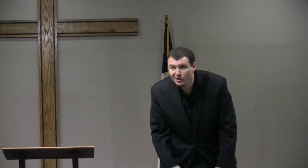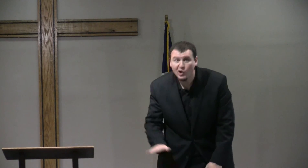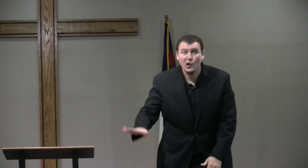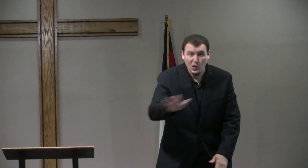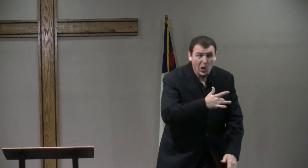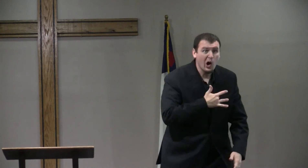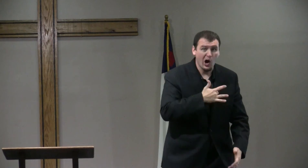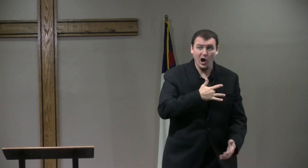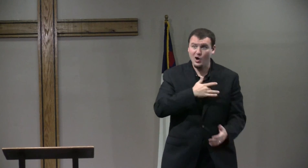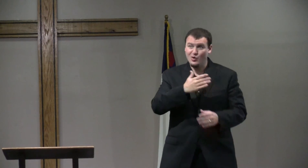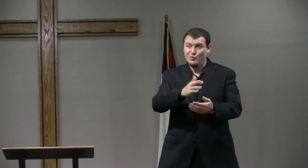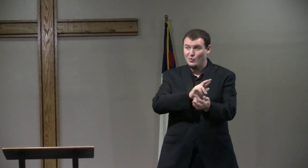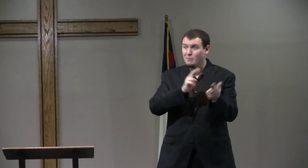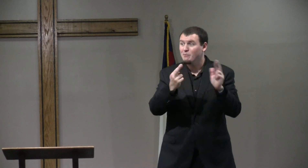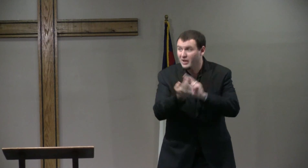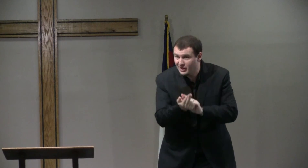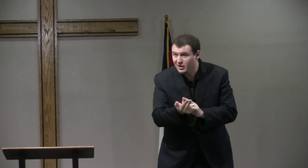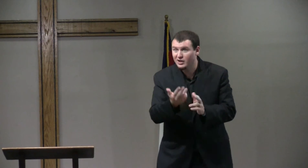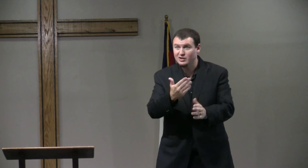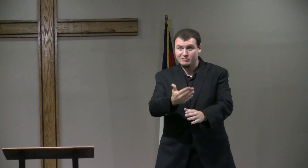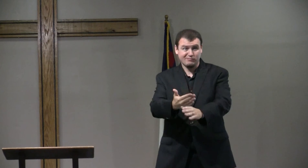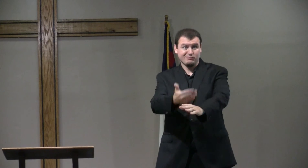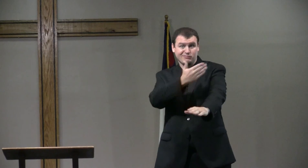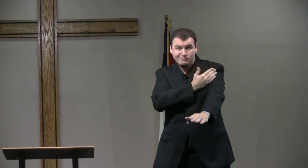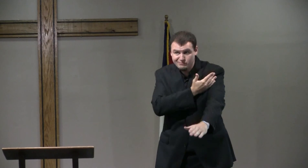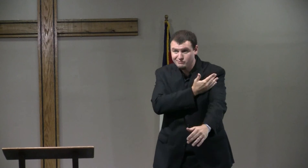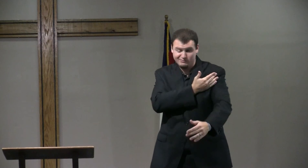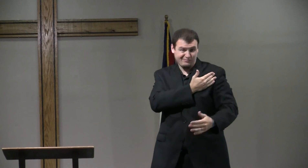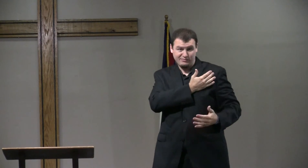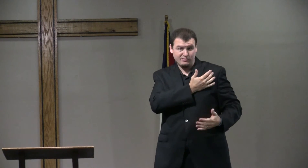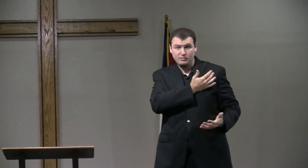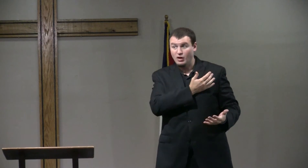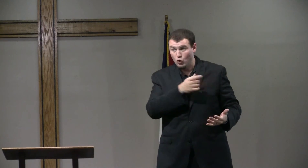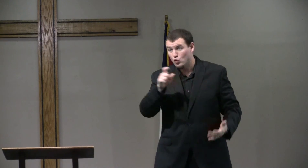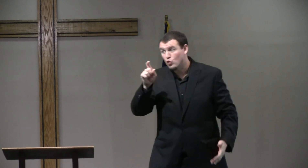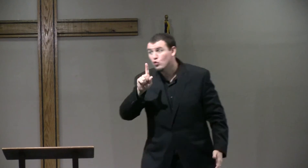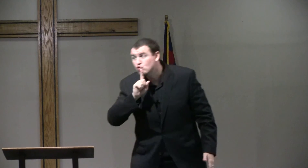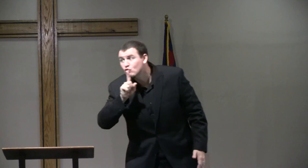change our behavior. If you repent,